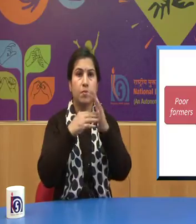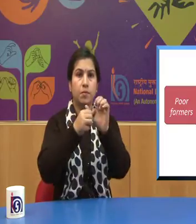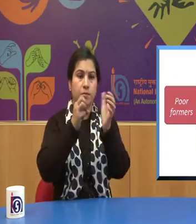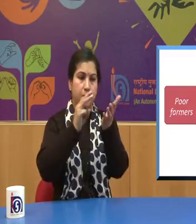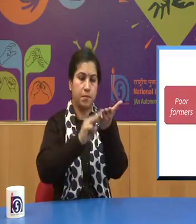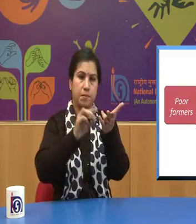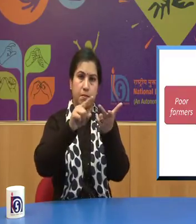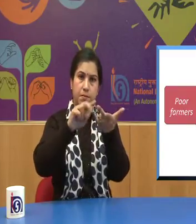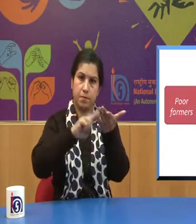However,